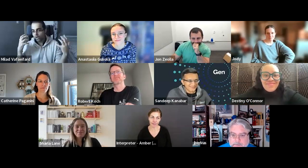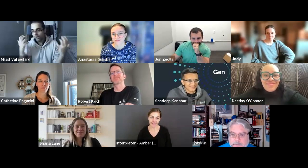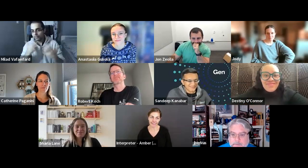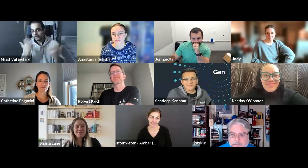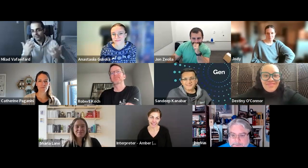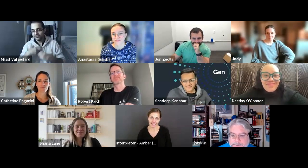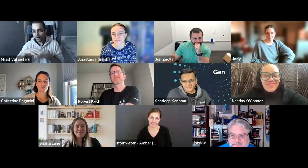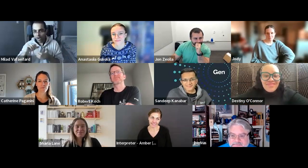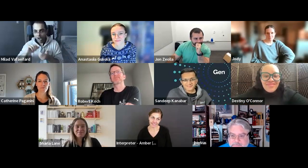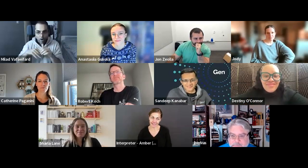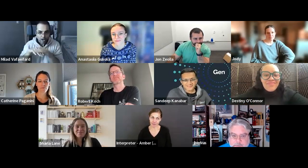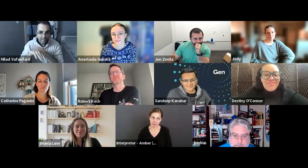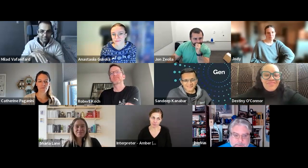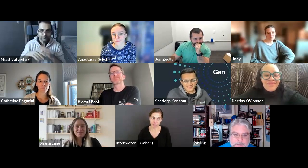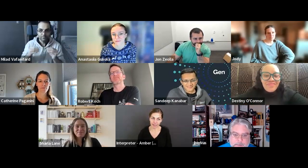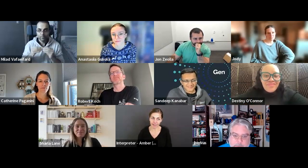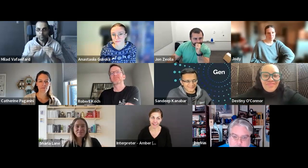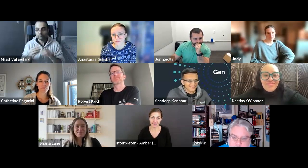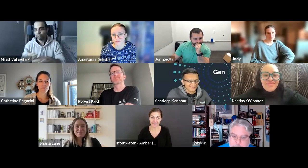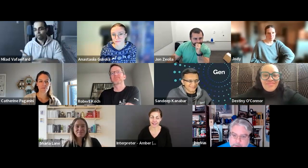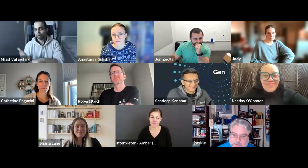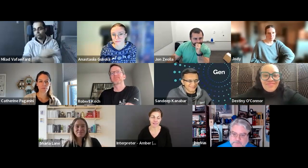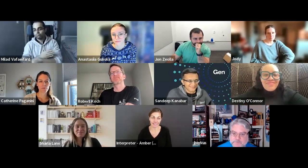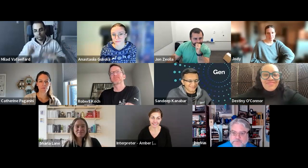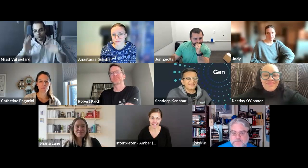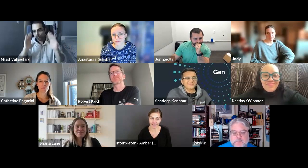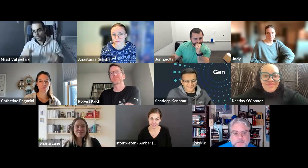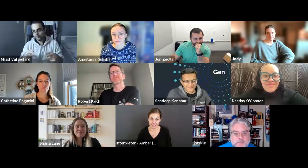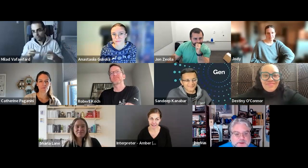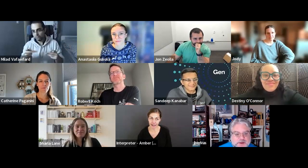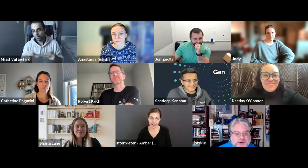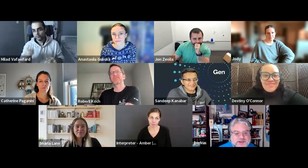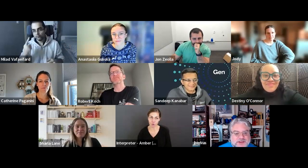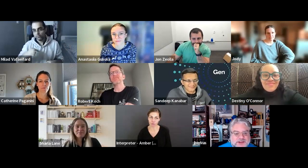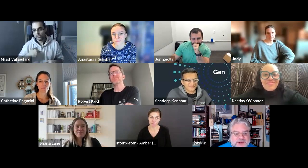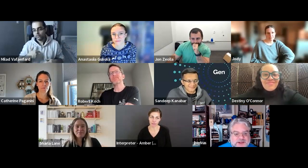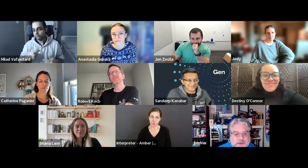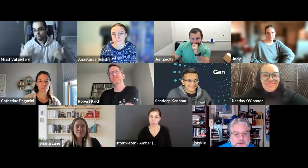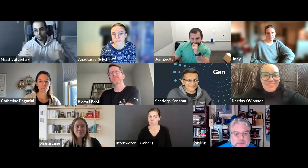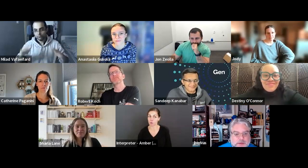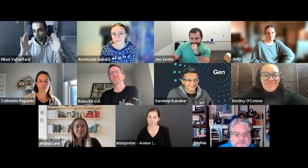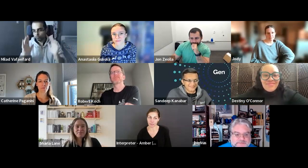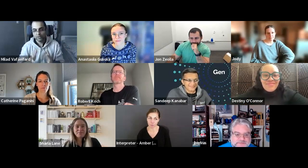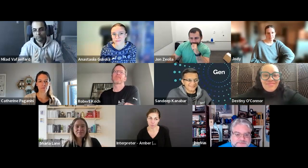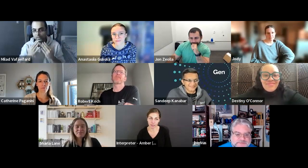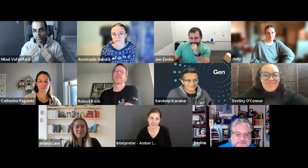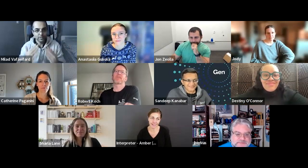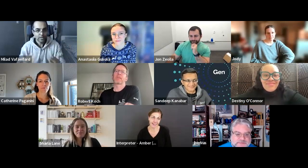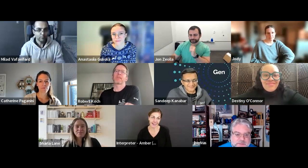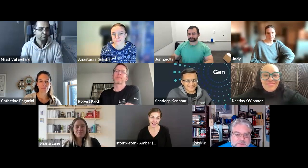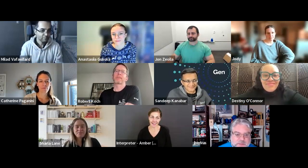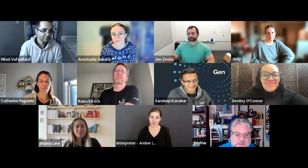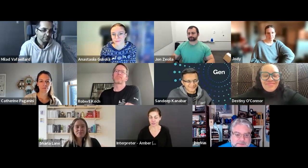deaf, talented tech people here. It's amazing. I love it. And I want to make the world a more accessible